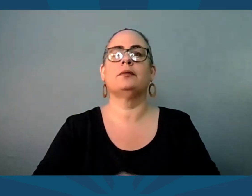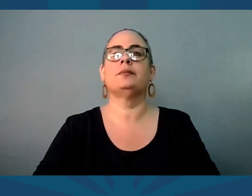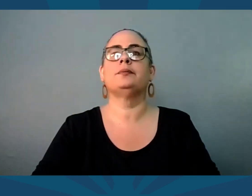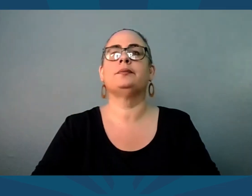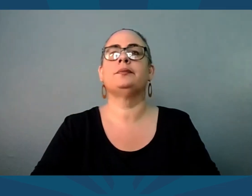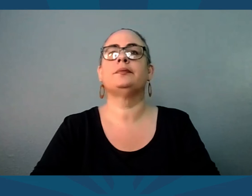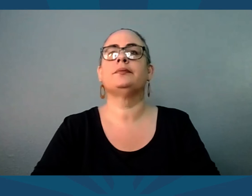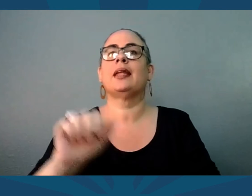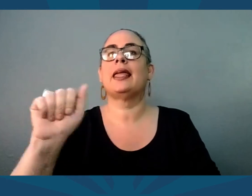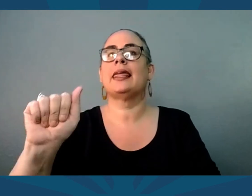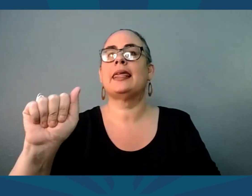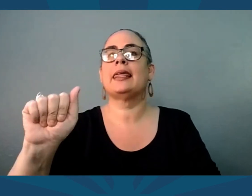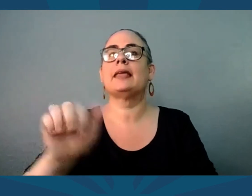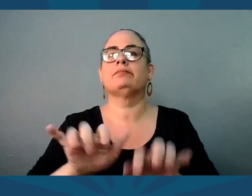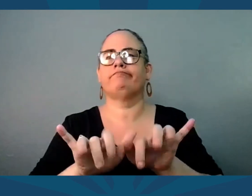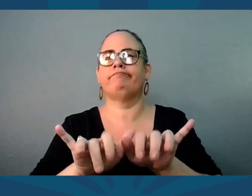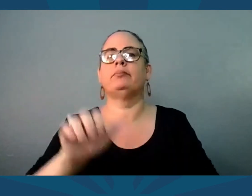520-375-7934.